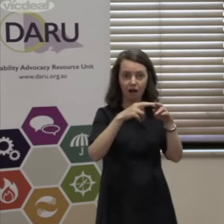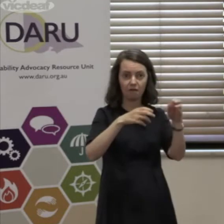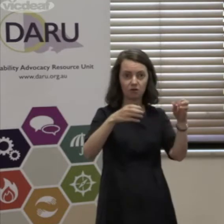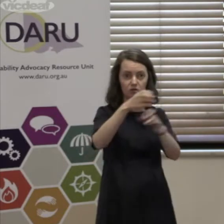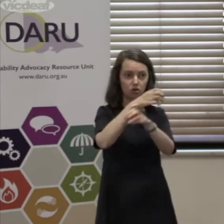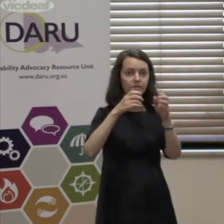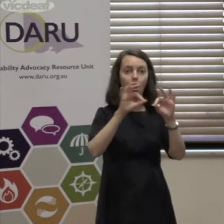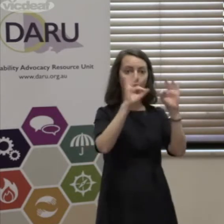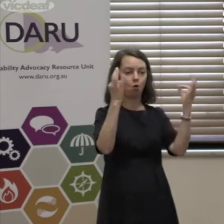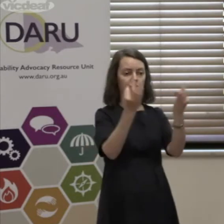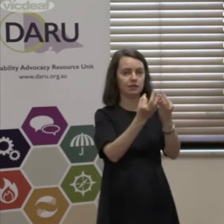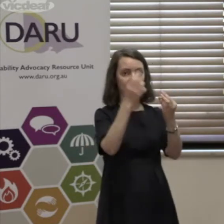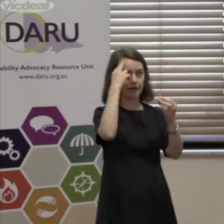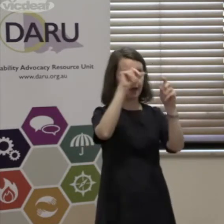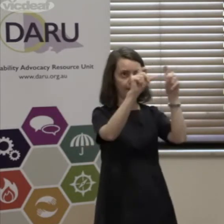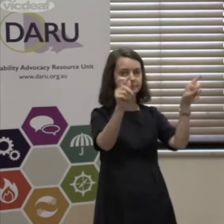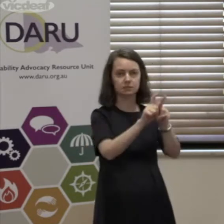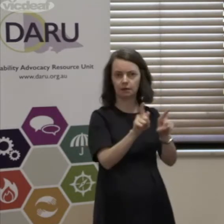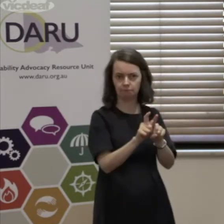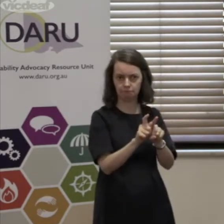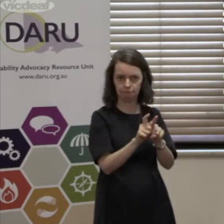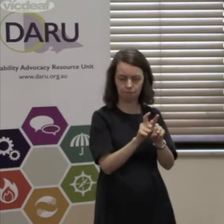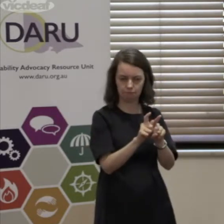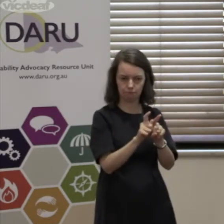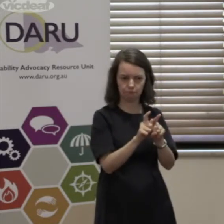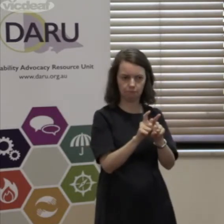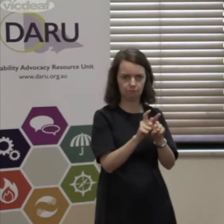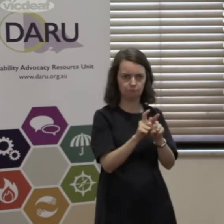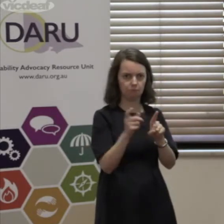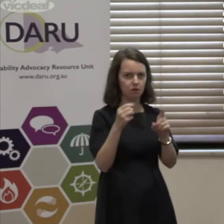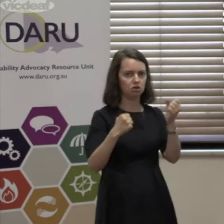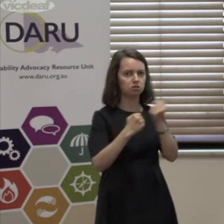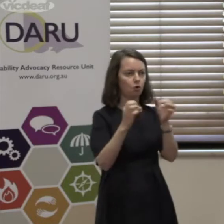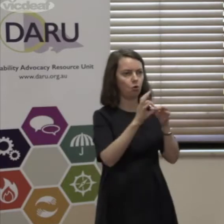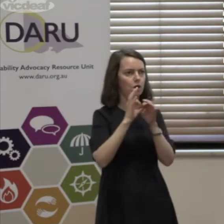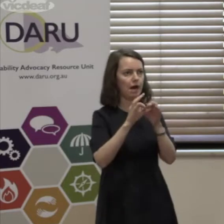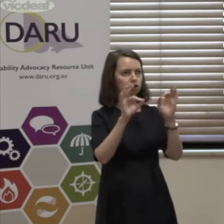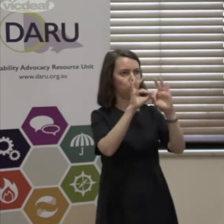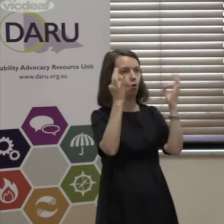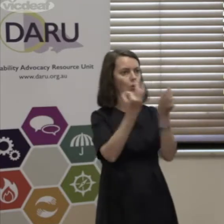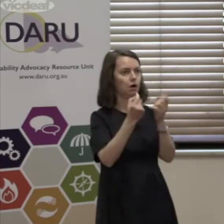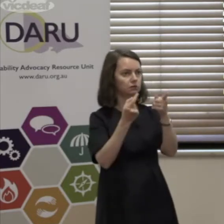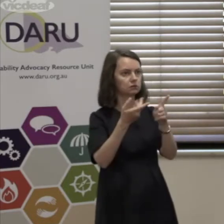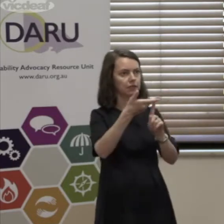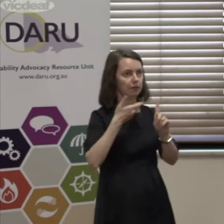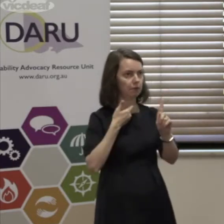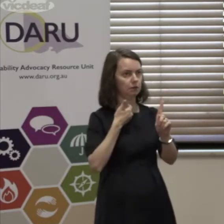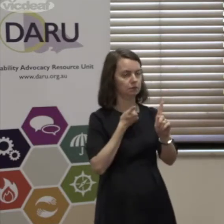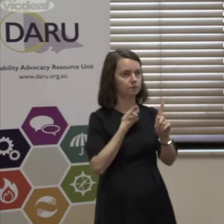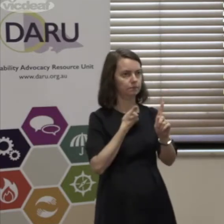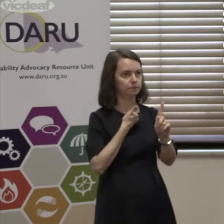won't change. In terms of who your support coordinator is or who your provider of your support